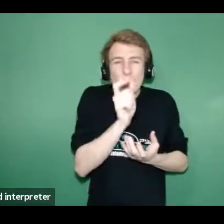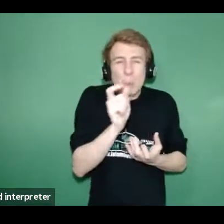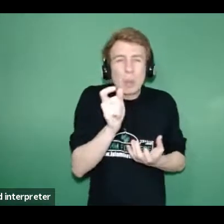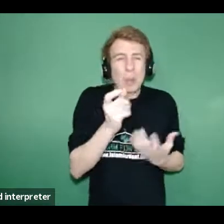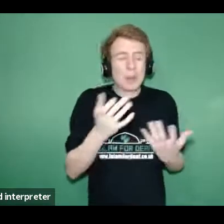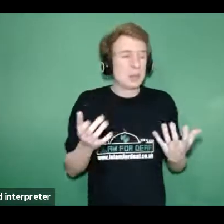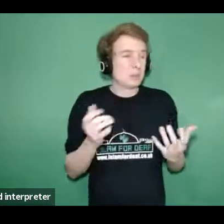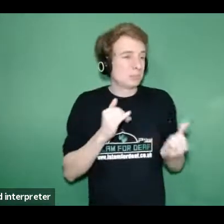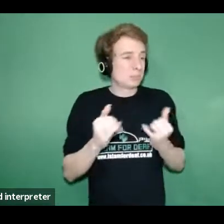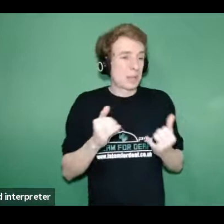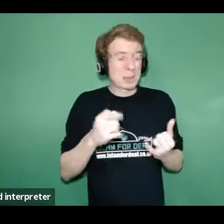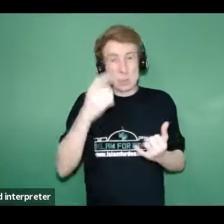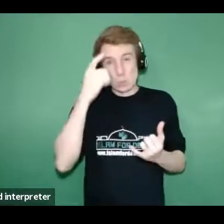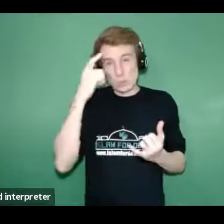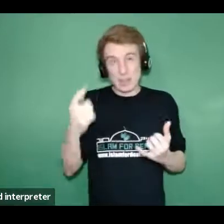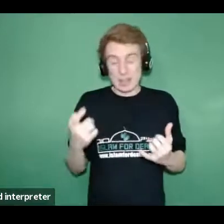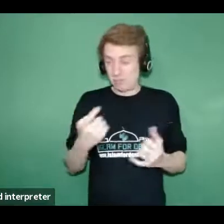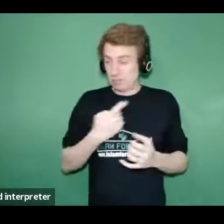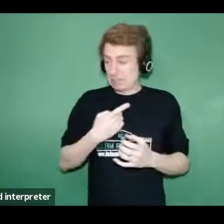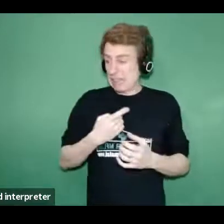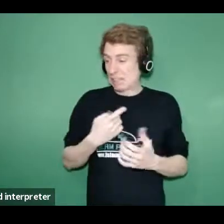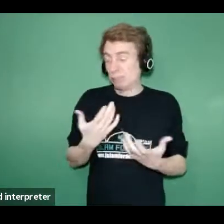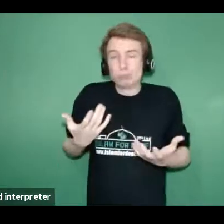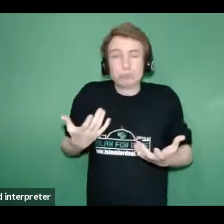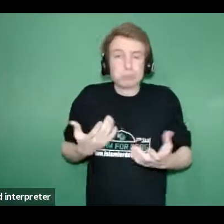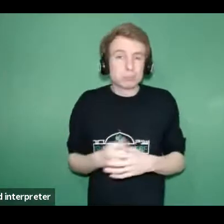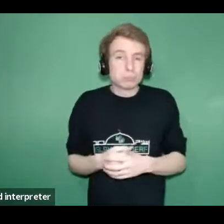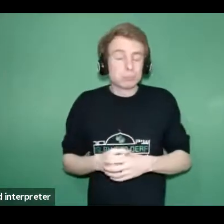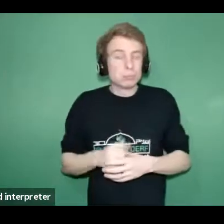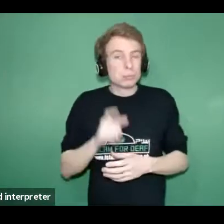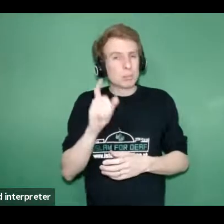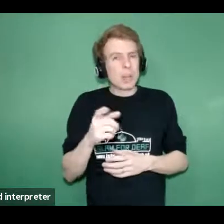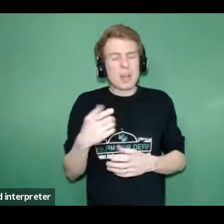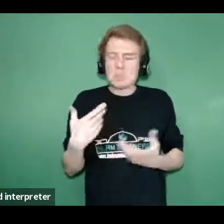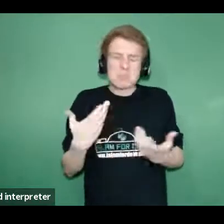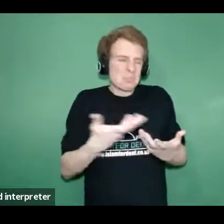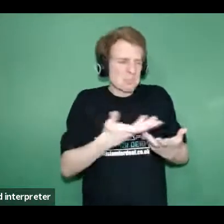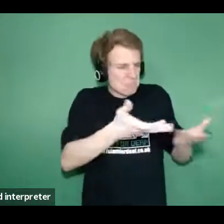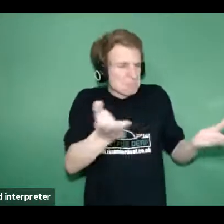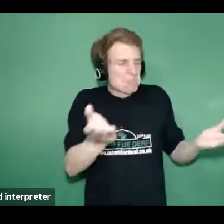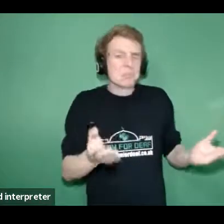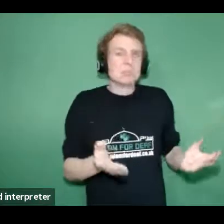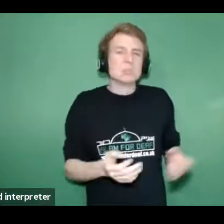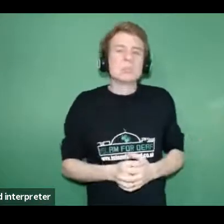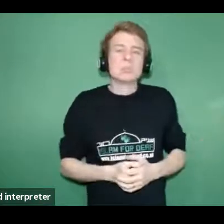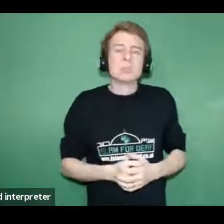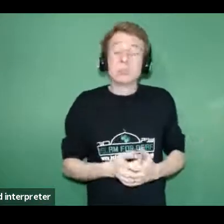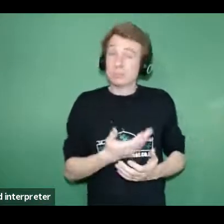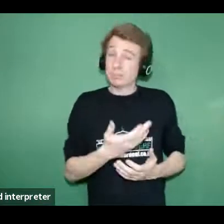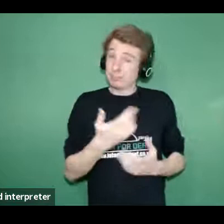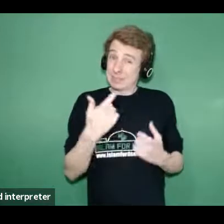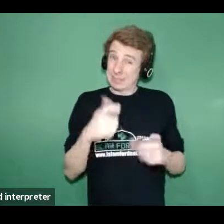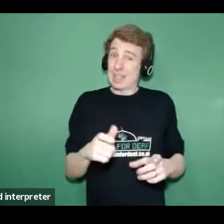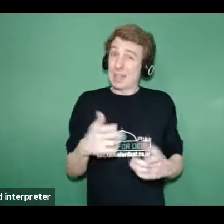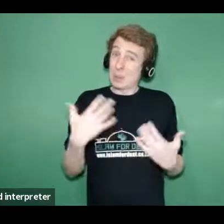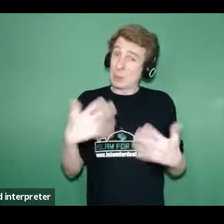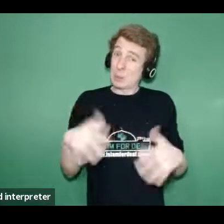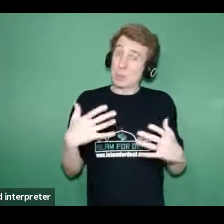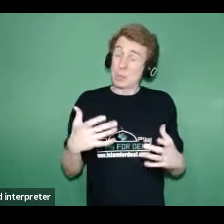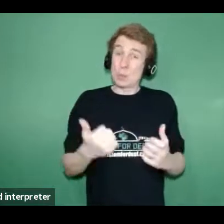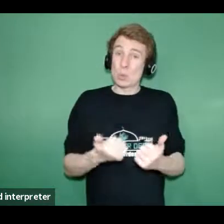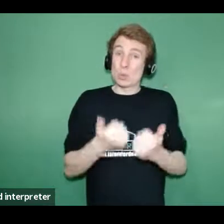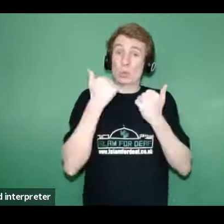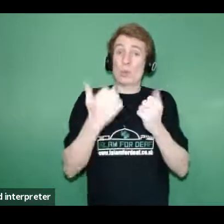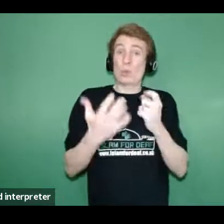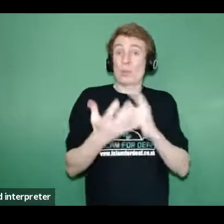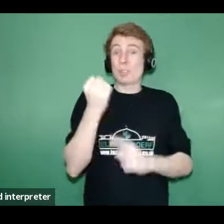not look at as so significant, then this feeding, it brings about a great amount of good. And Allah